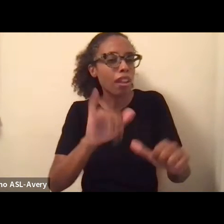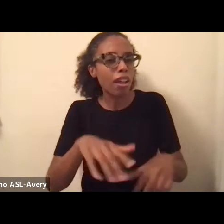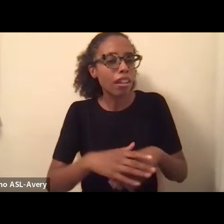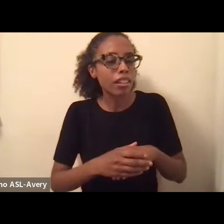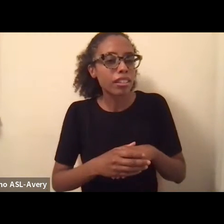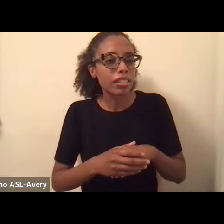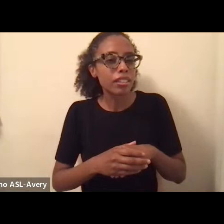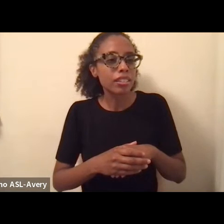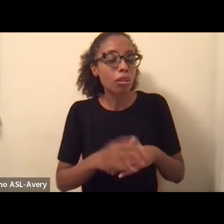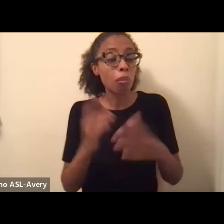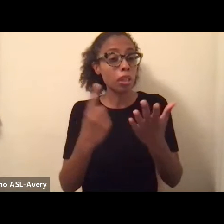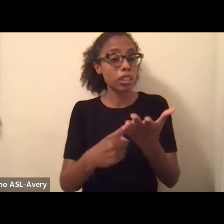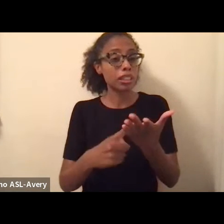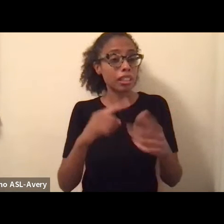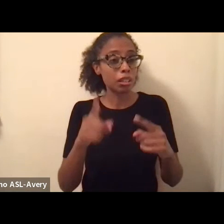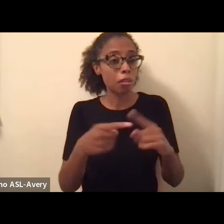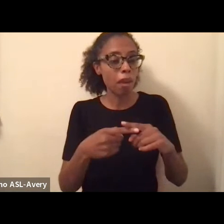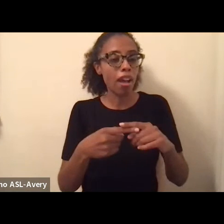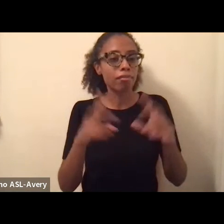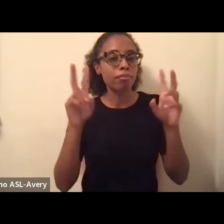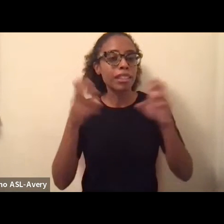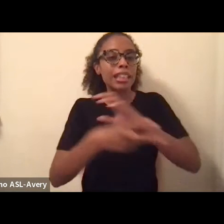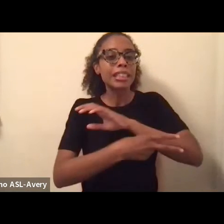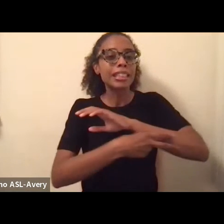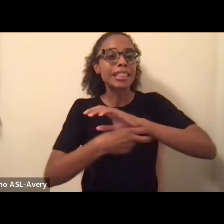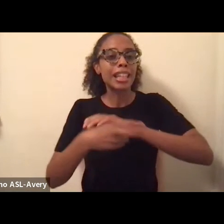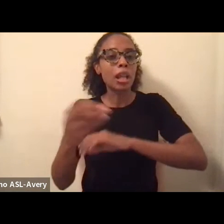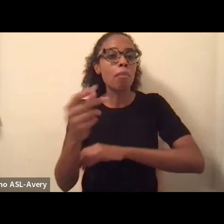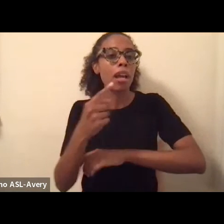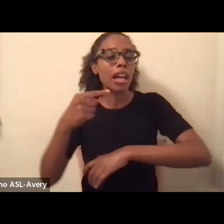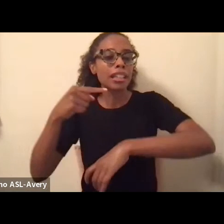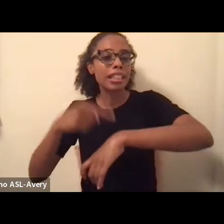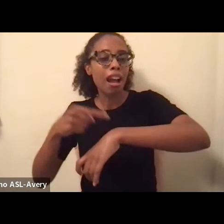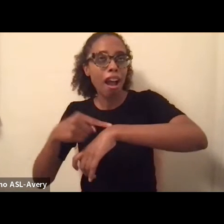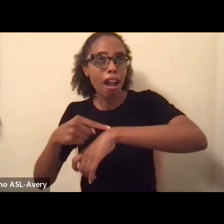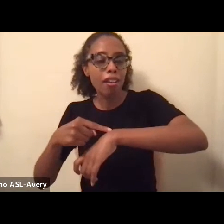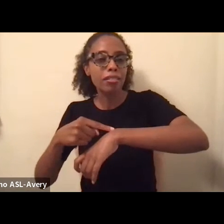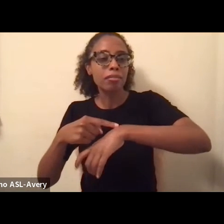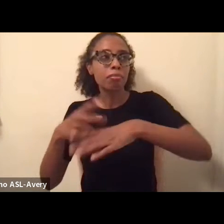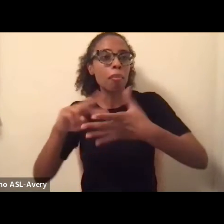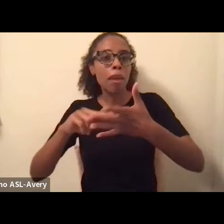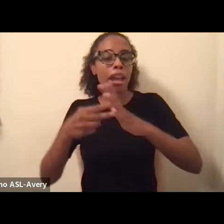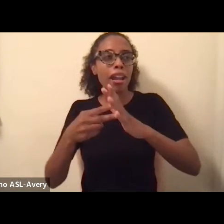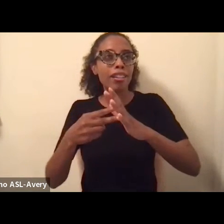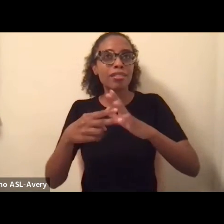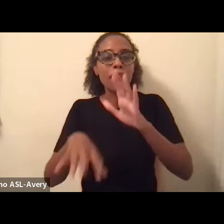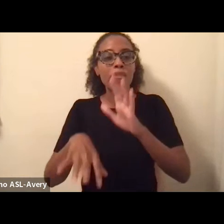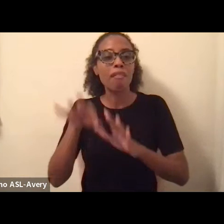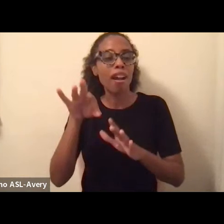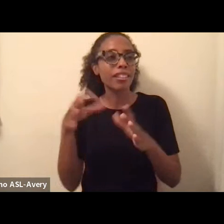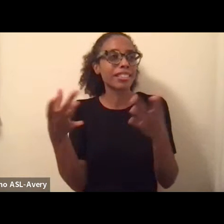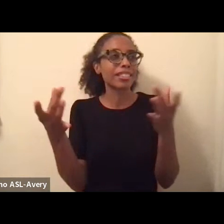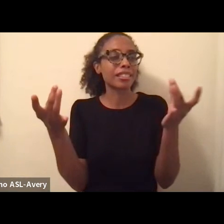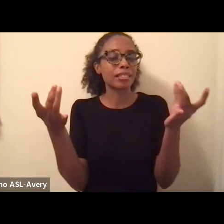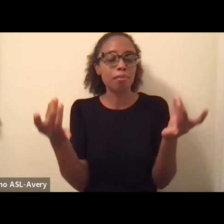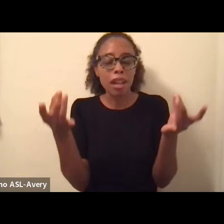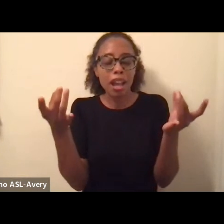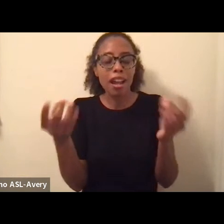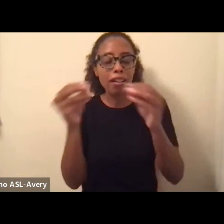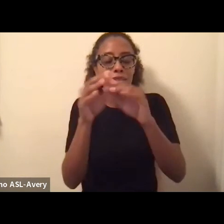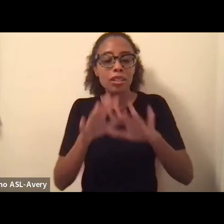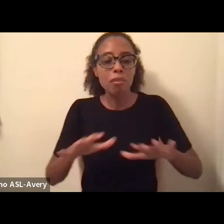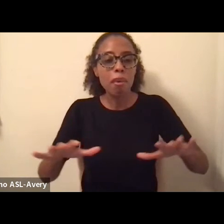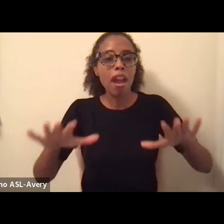stealing back time and finding meditative space. And what I've come to recognize is